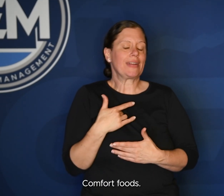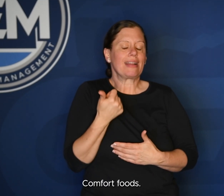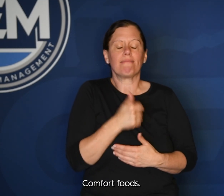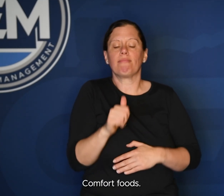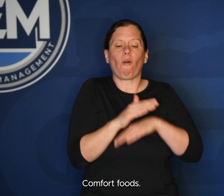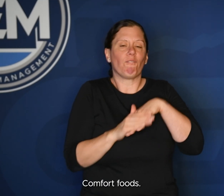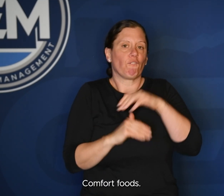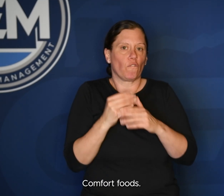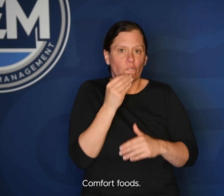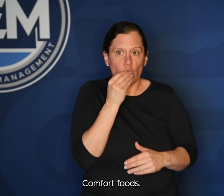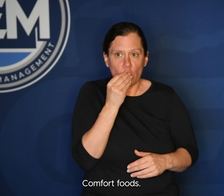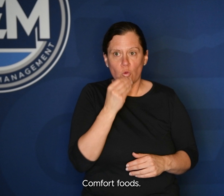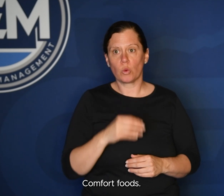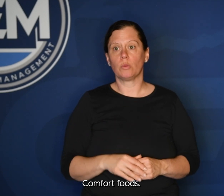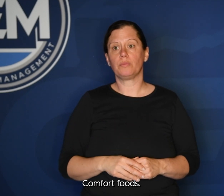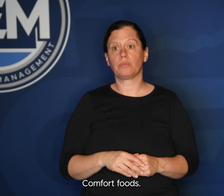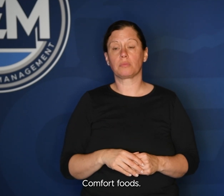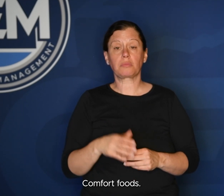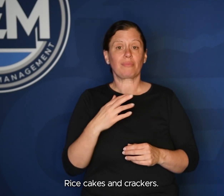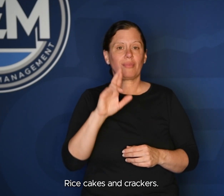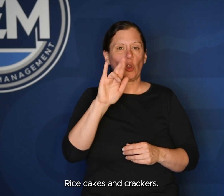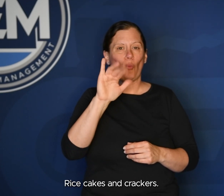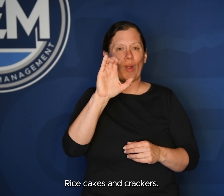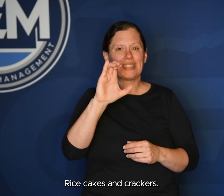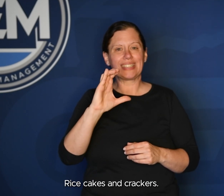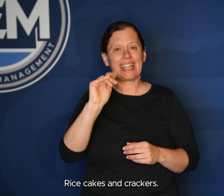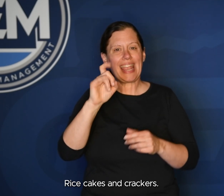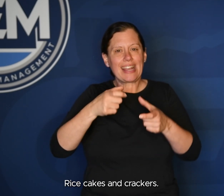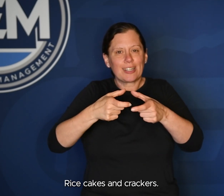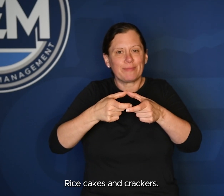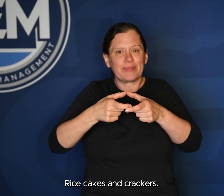Comfort foods. Rice cakes and crackers.